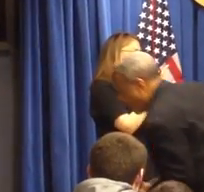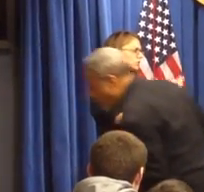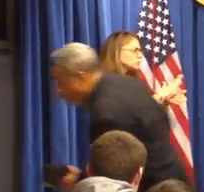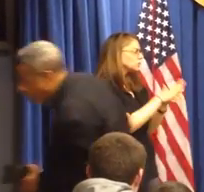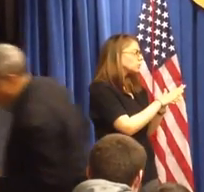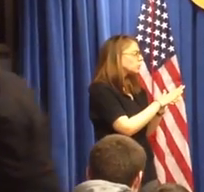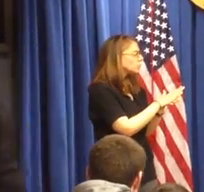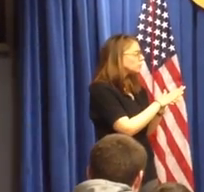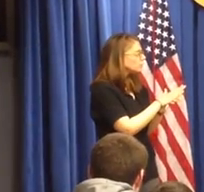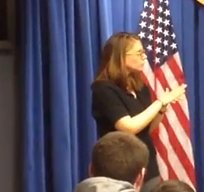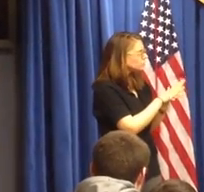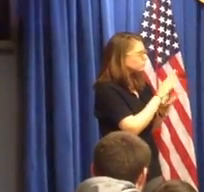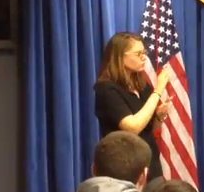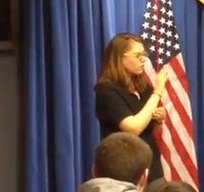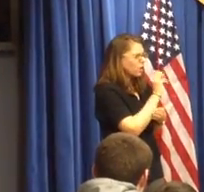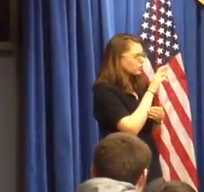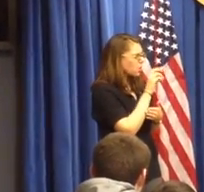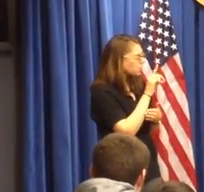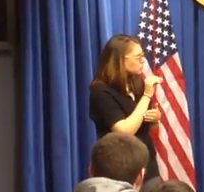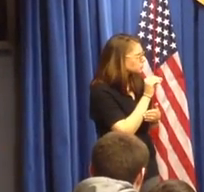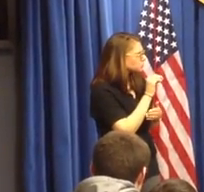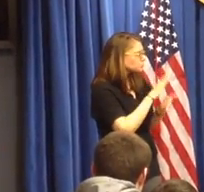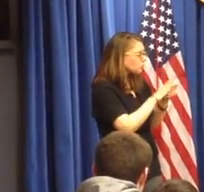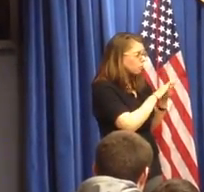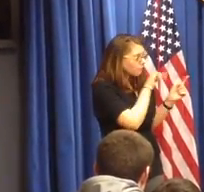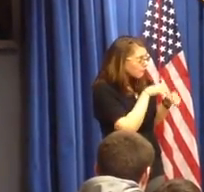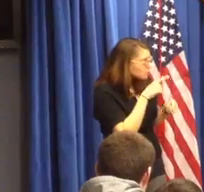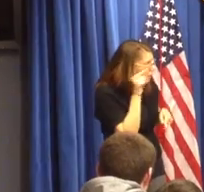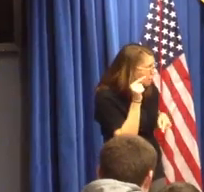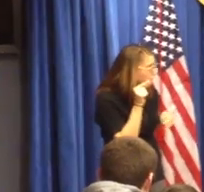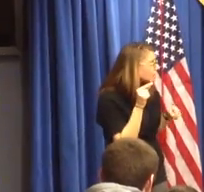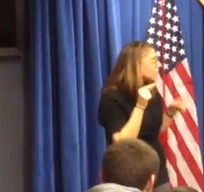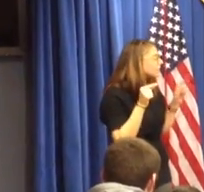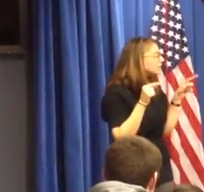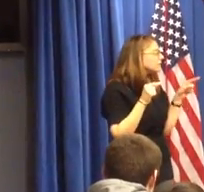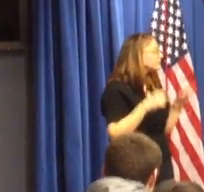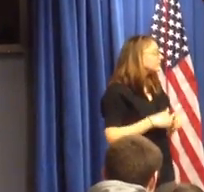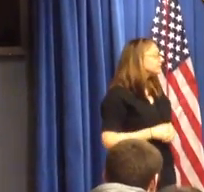all get players from the model school coming to Gallaudet?